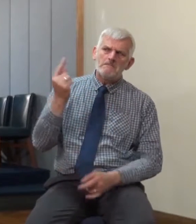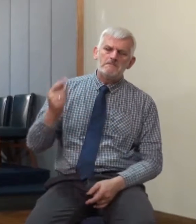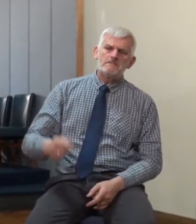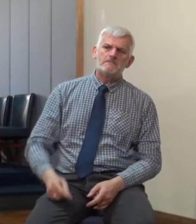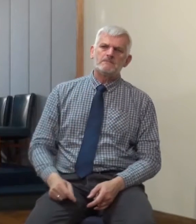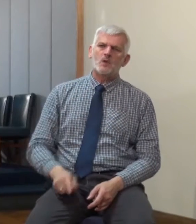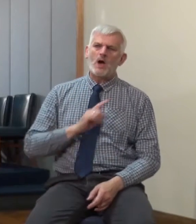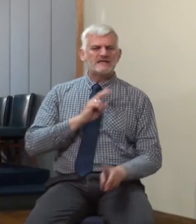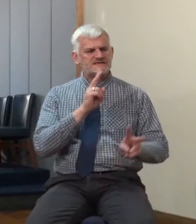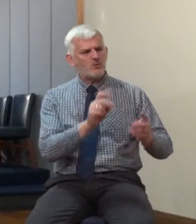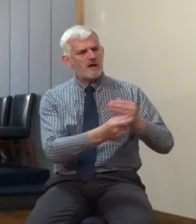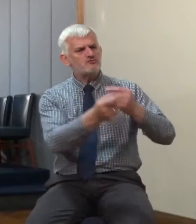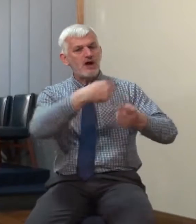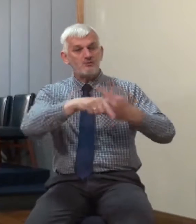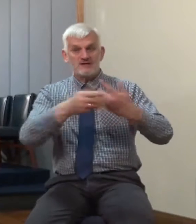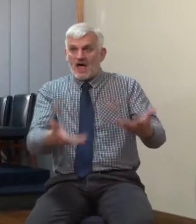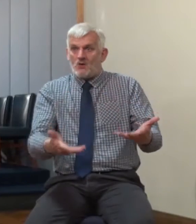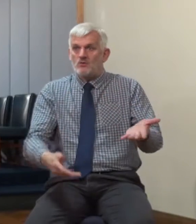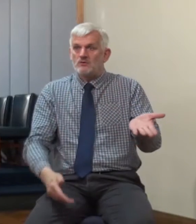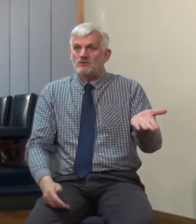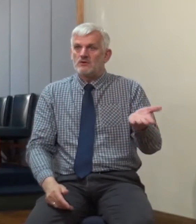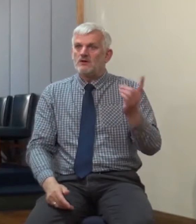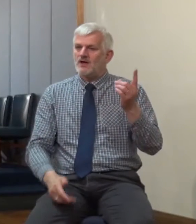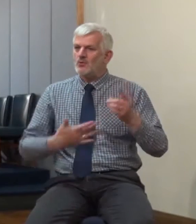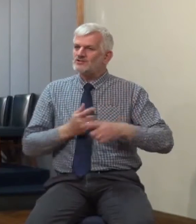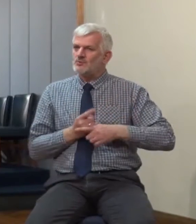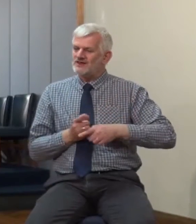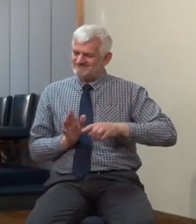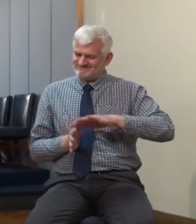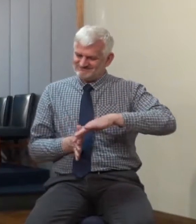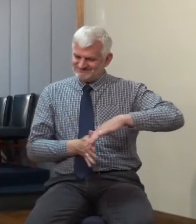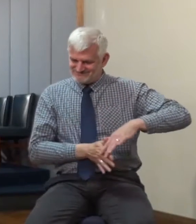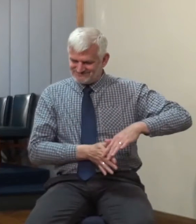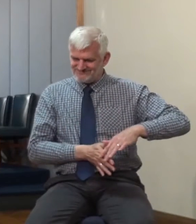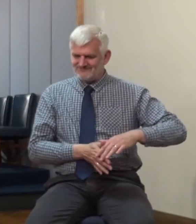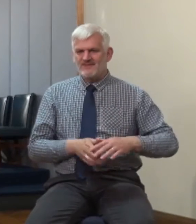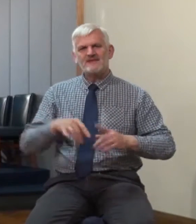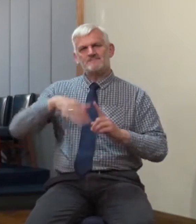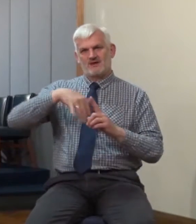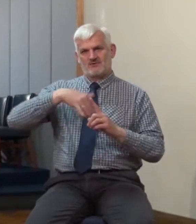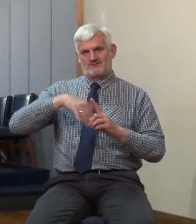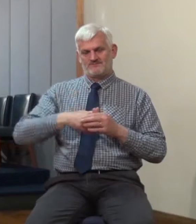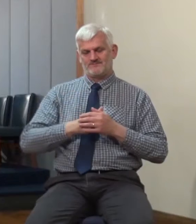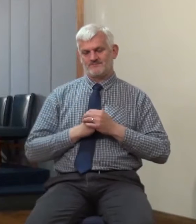right now, but that's how the passage begins here in verse 36, that you cannot say